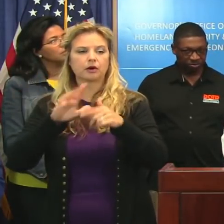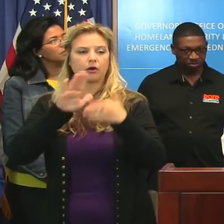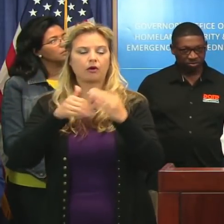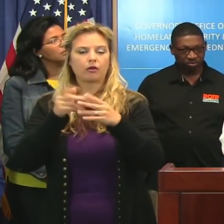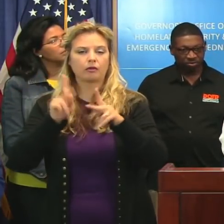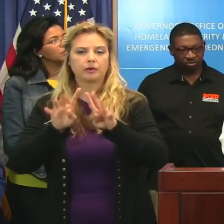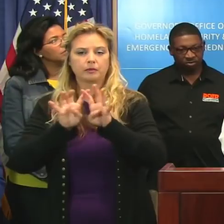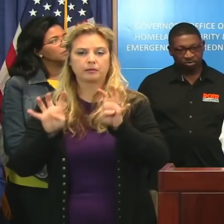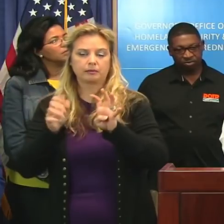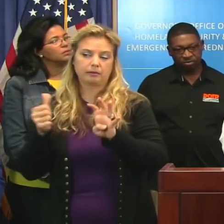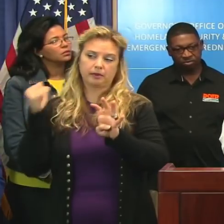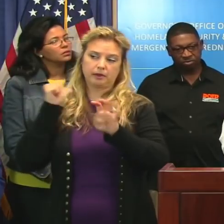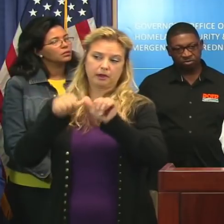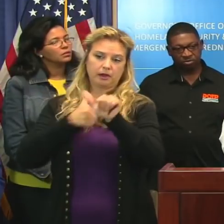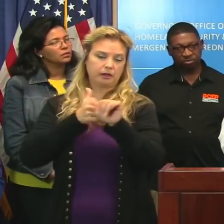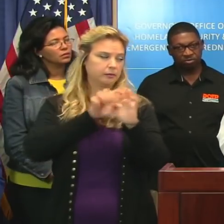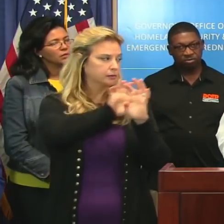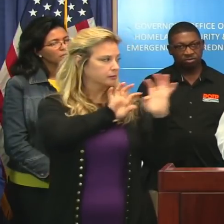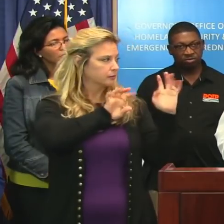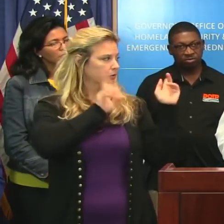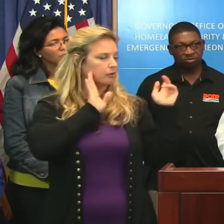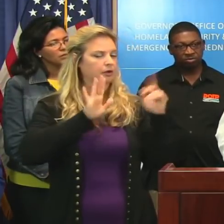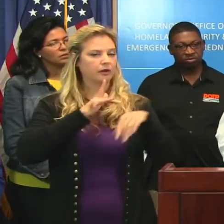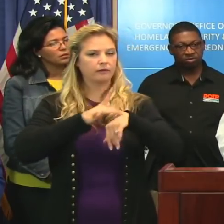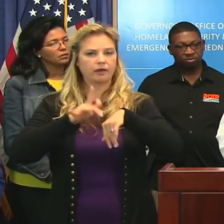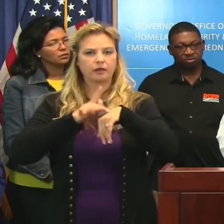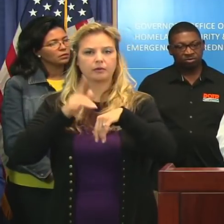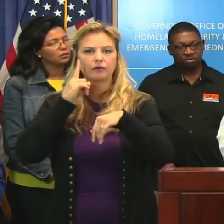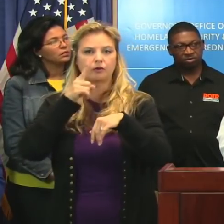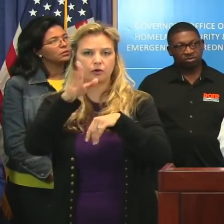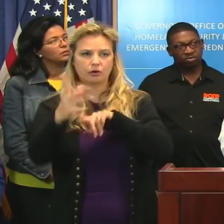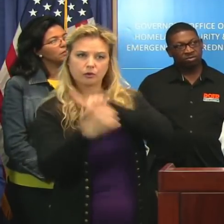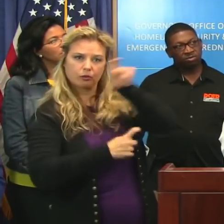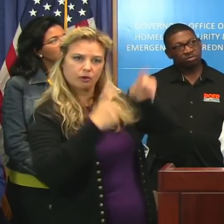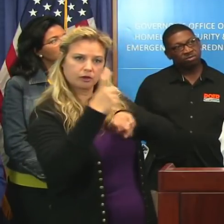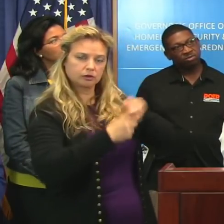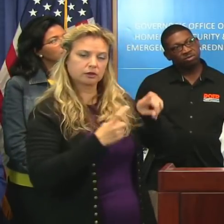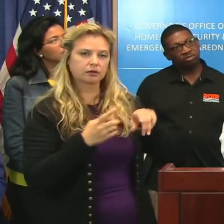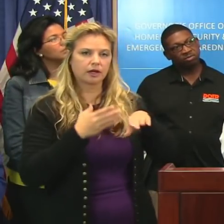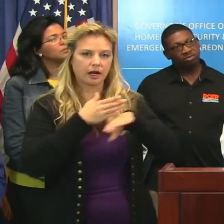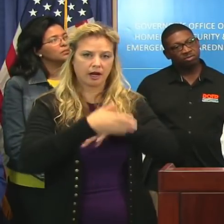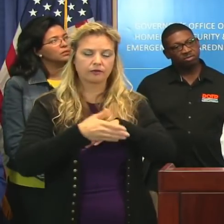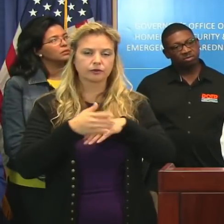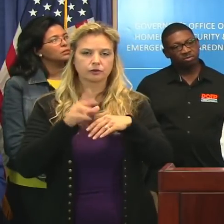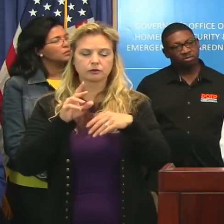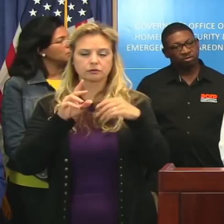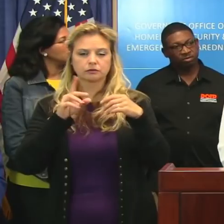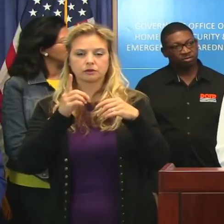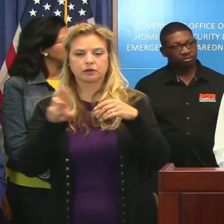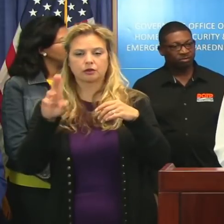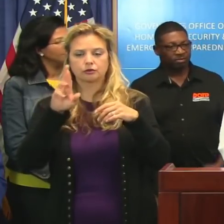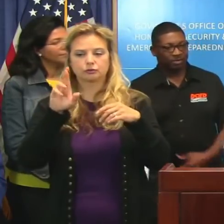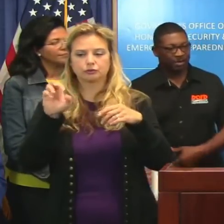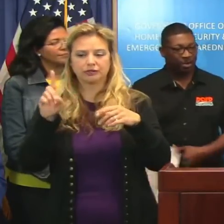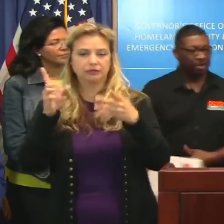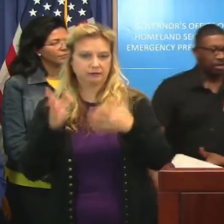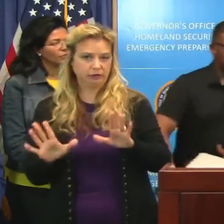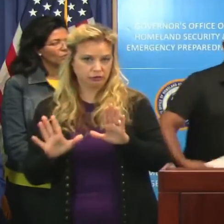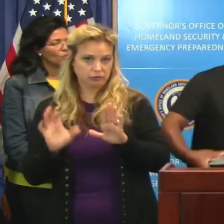standing behind me will be available for your questions once Dr. Kim Hunter-Reid concludes her remarks.